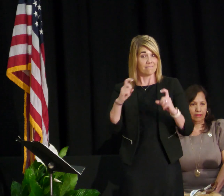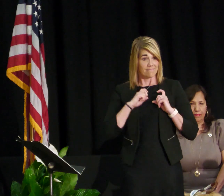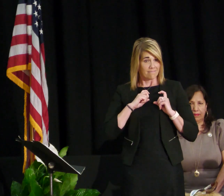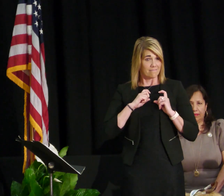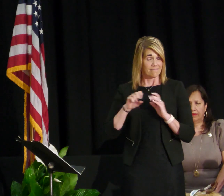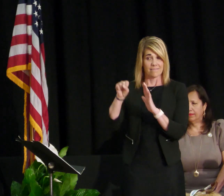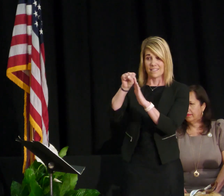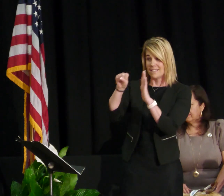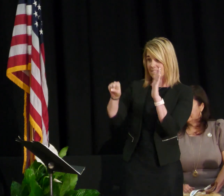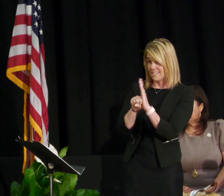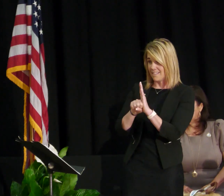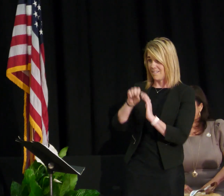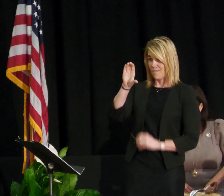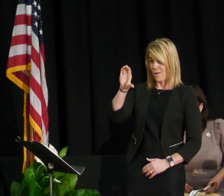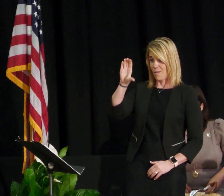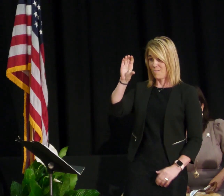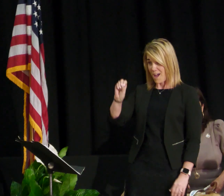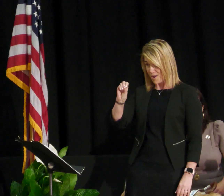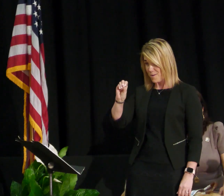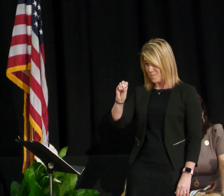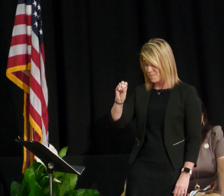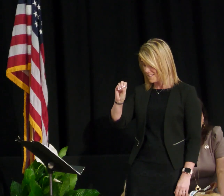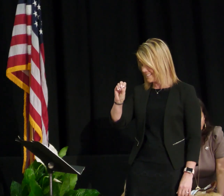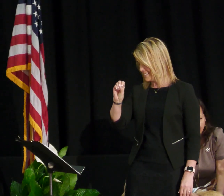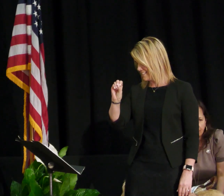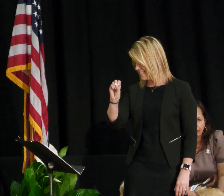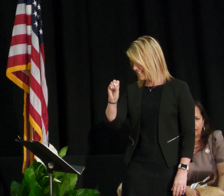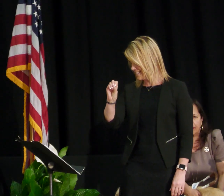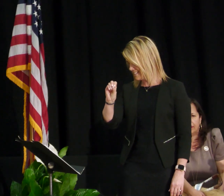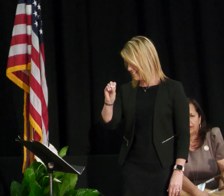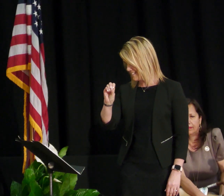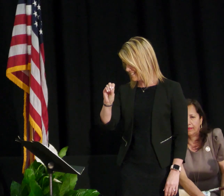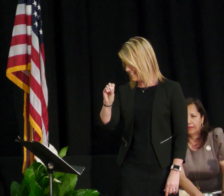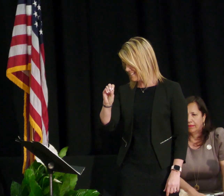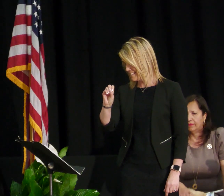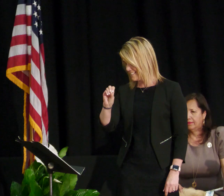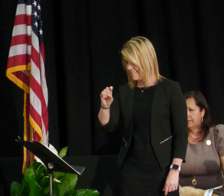By the power Vested in me By the state Of Colorado